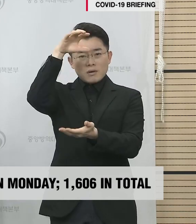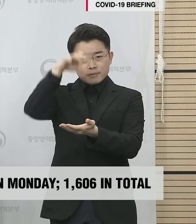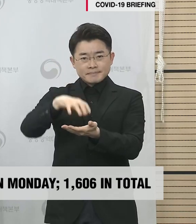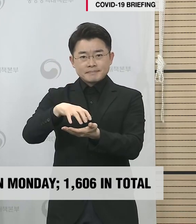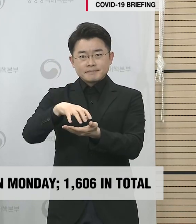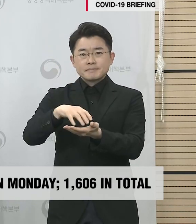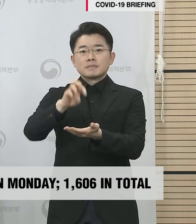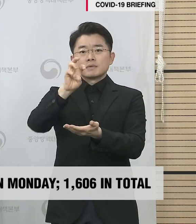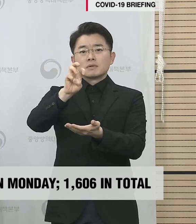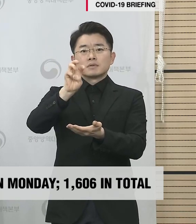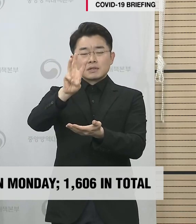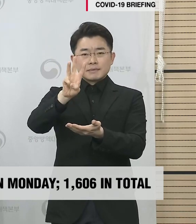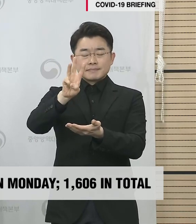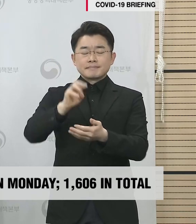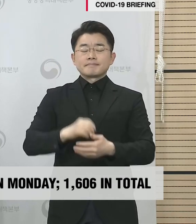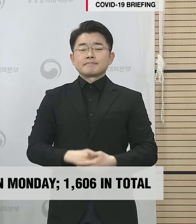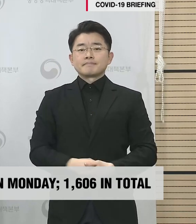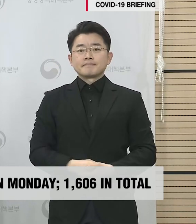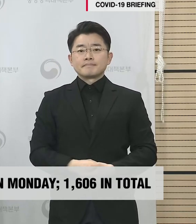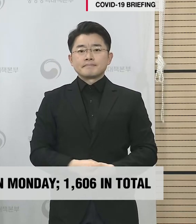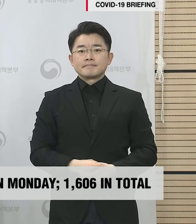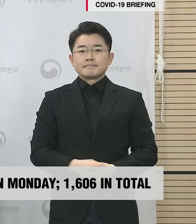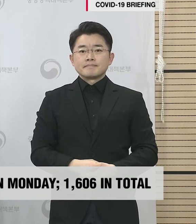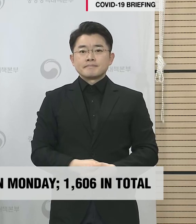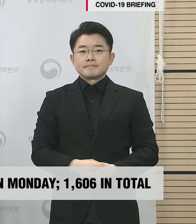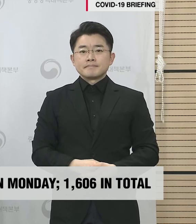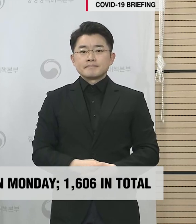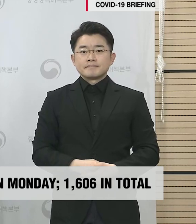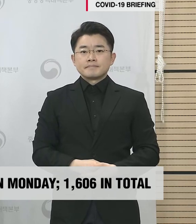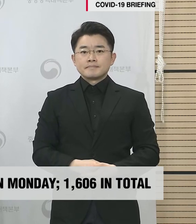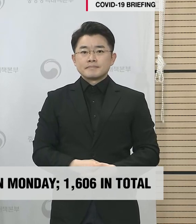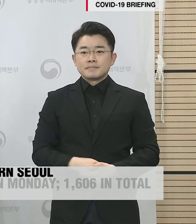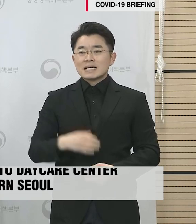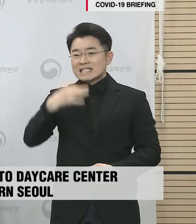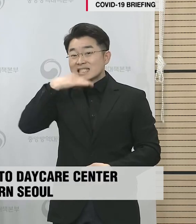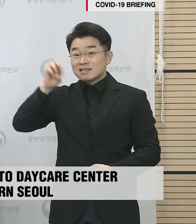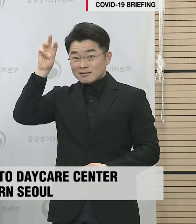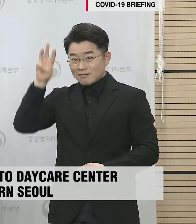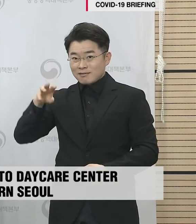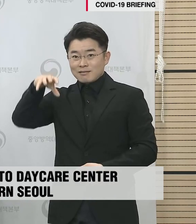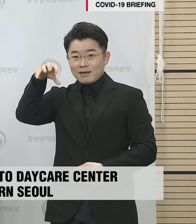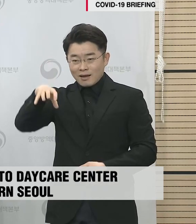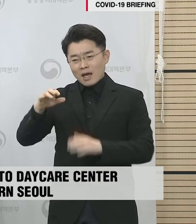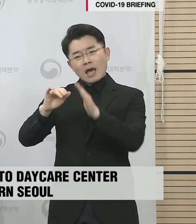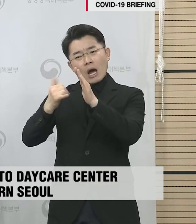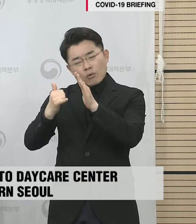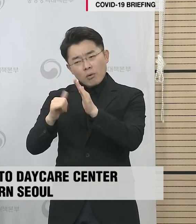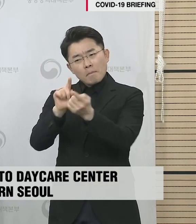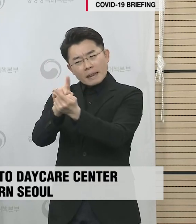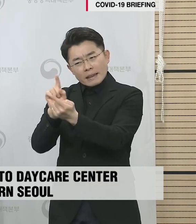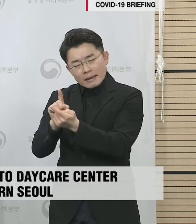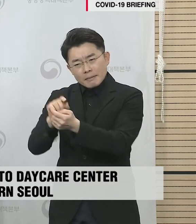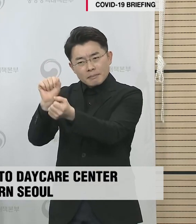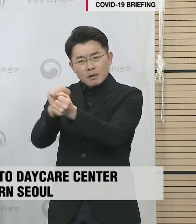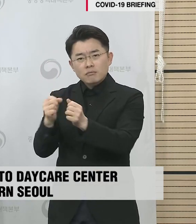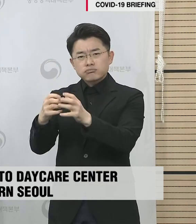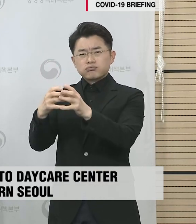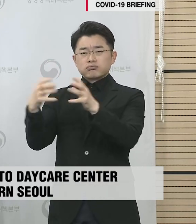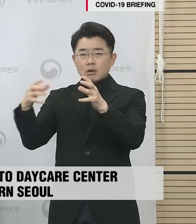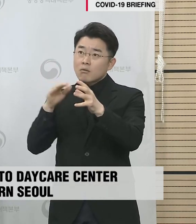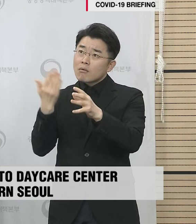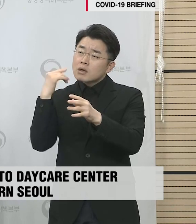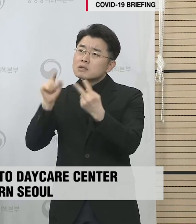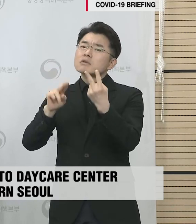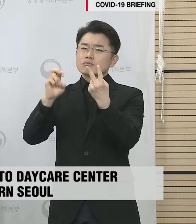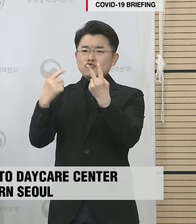9 additional cases, and a total of 33 people have been confirmed to date. And in Gyeonggi-do Province, Icheon City, in relation